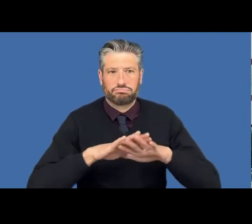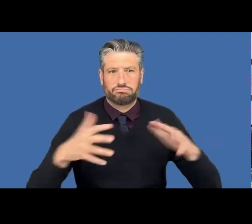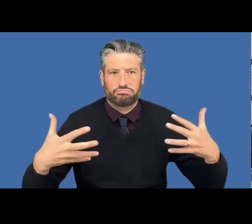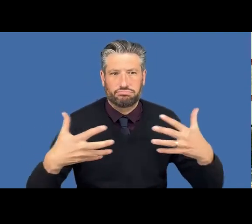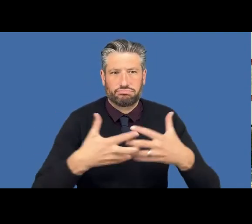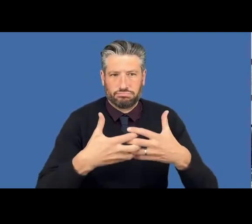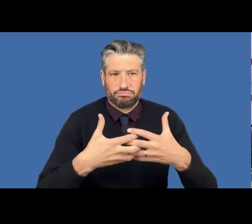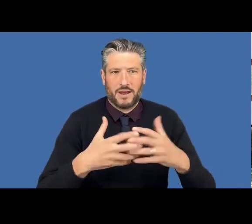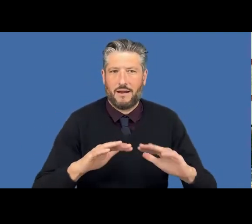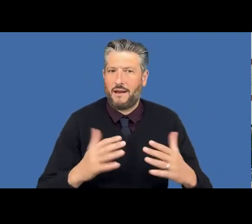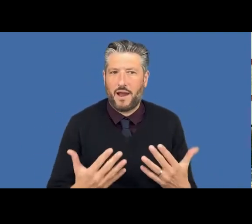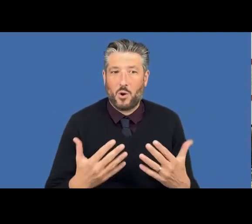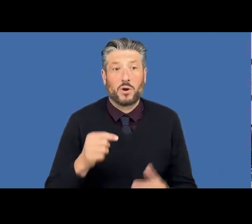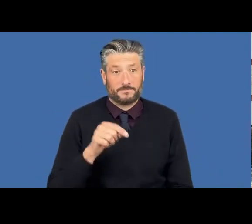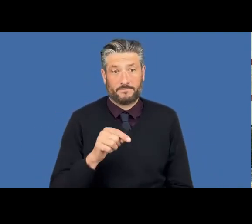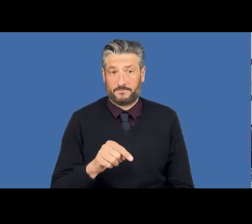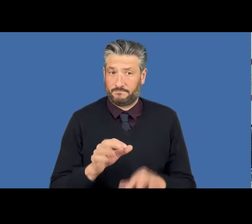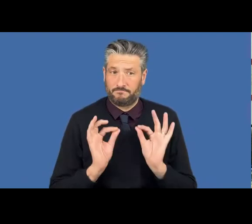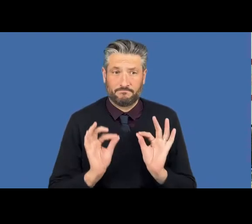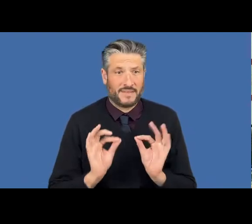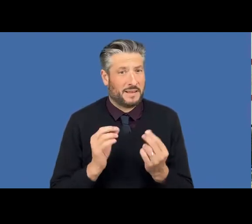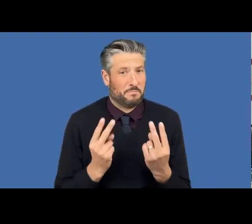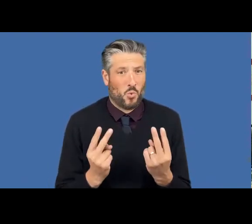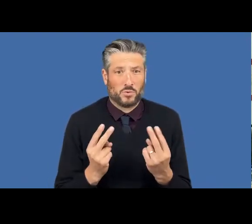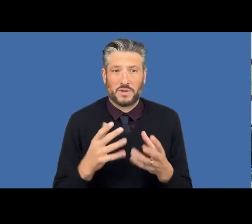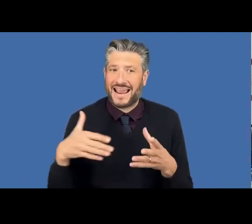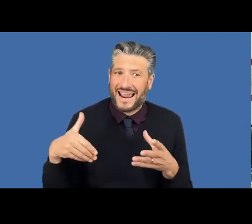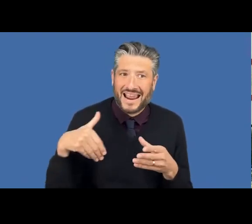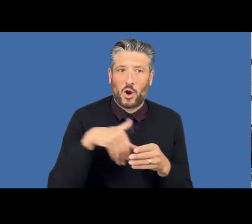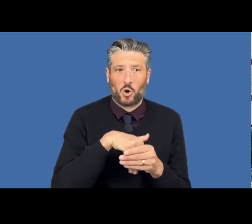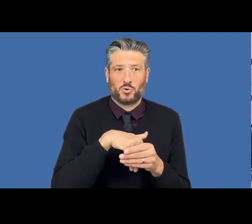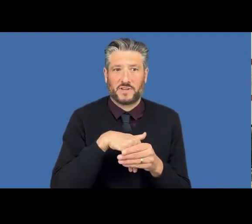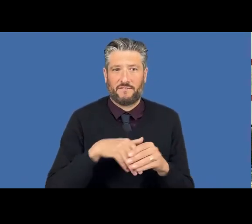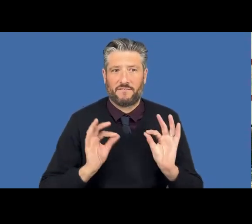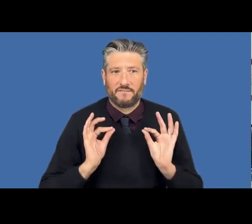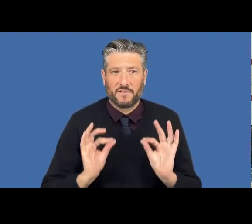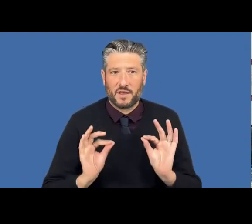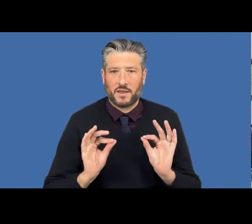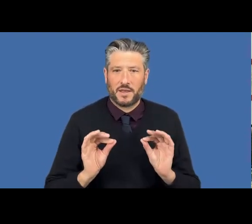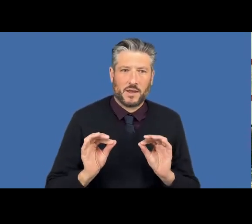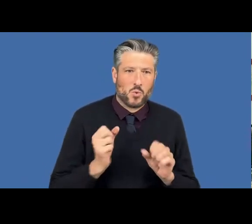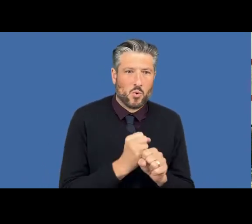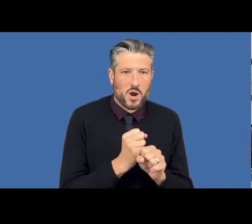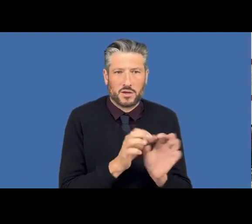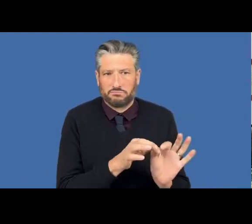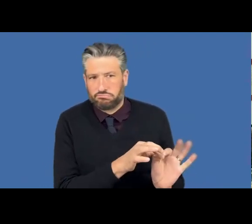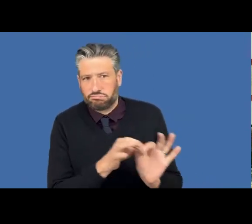inclusive is about that integration. It's about that interoperability. So we